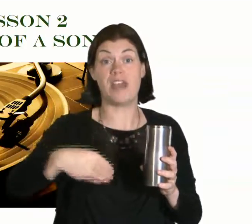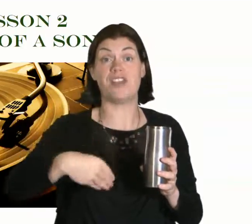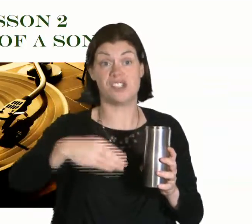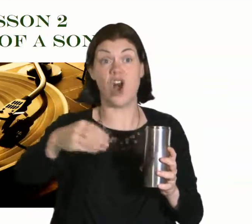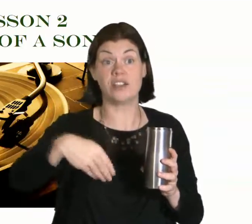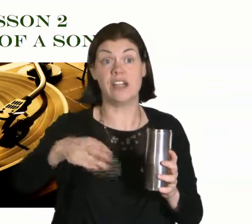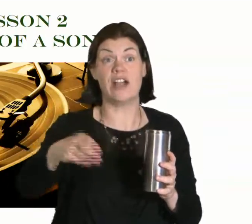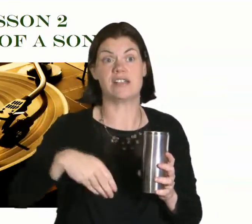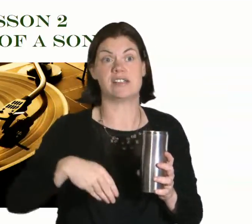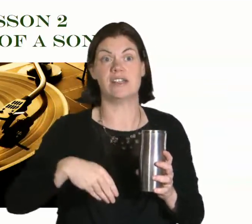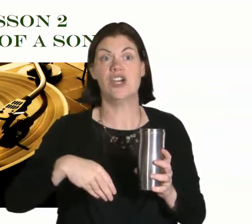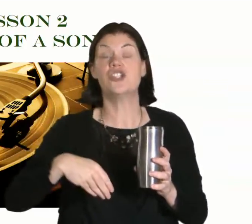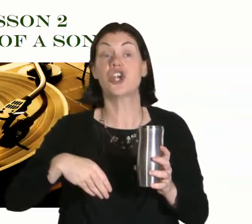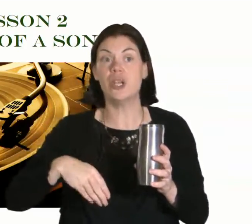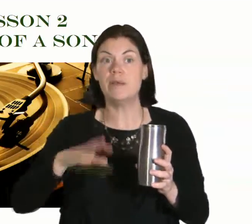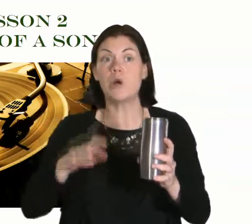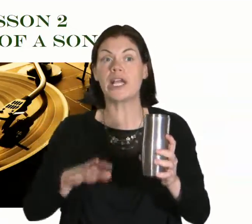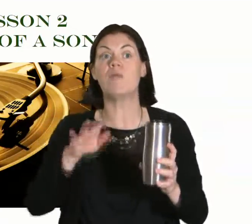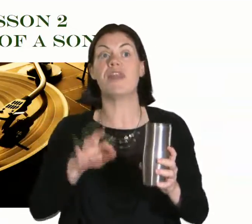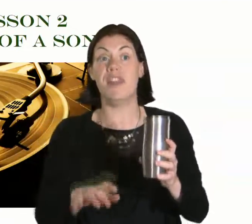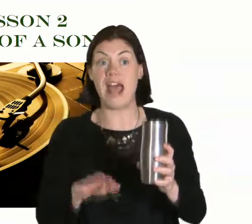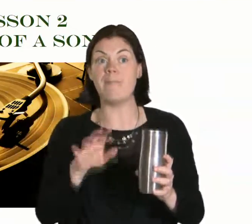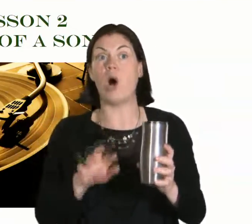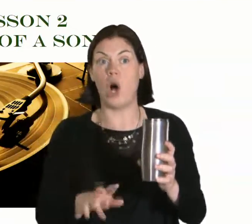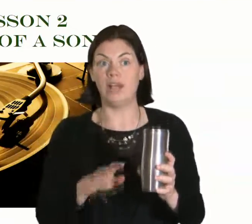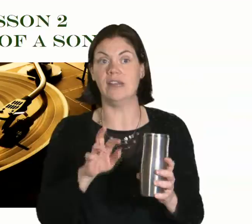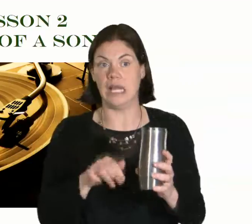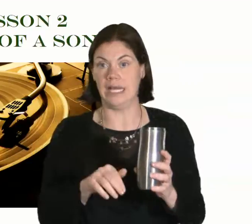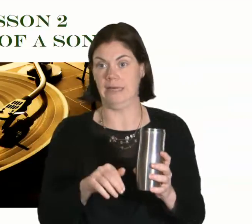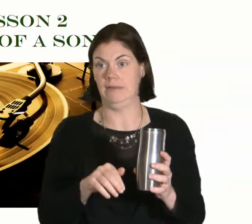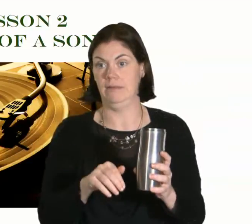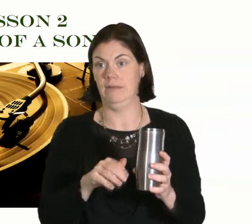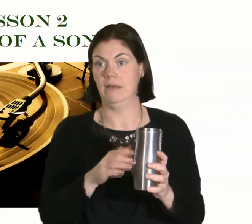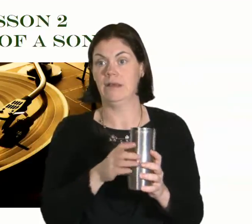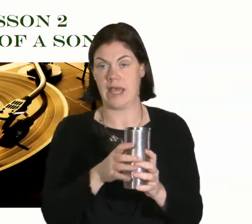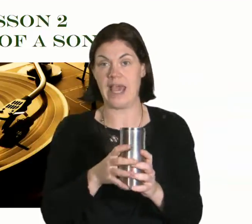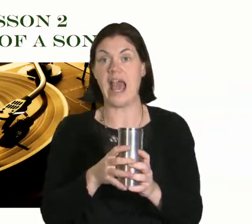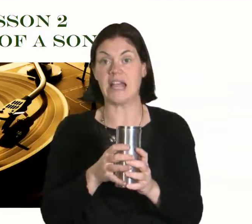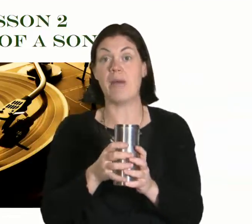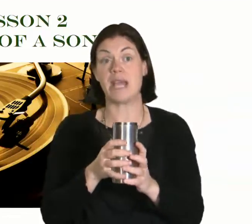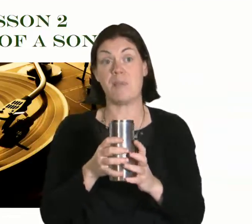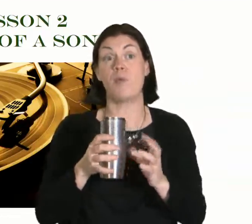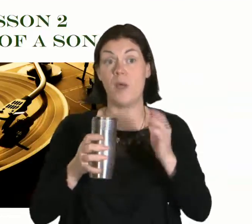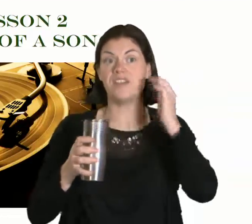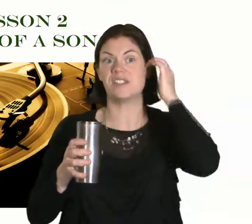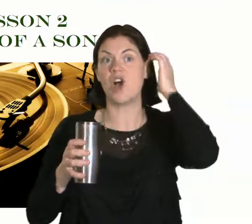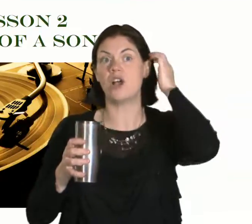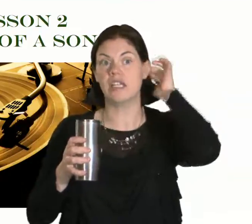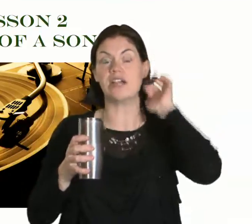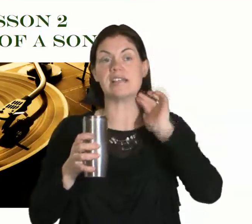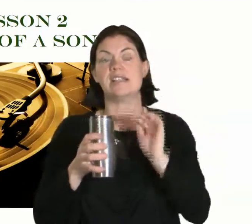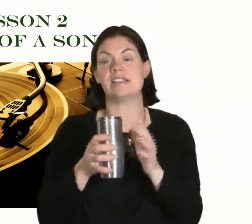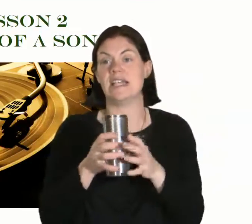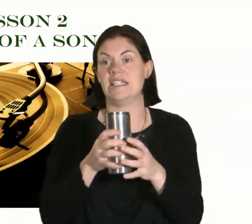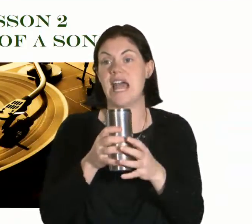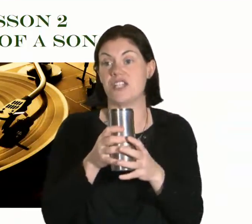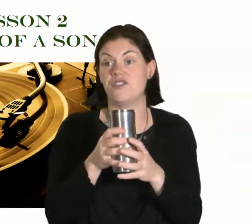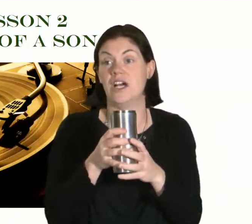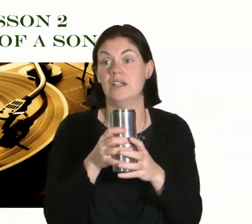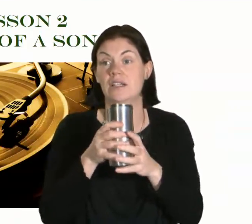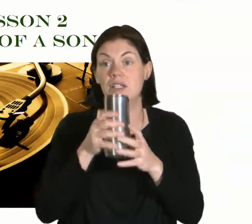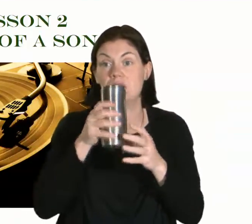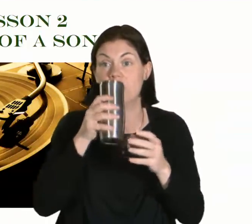up with song lyrics. So you're gonna be working with them online, okay? And coming up with song lyrics to send